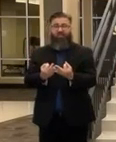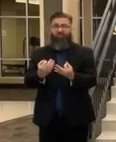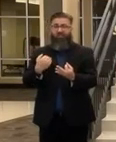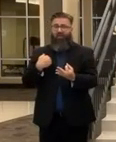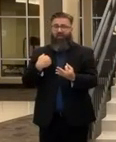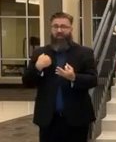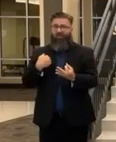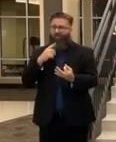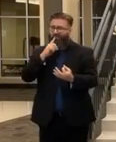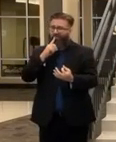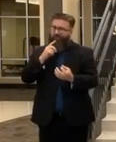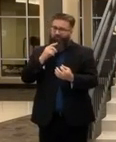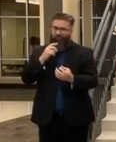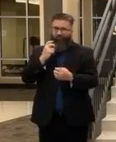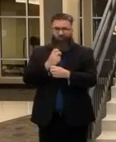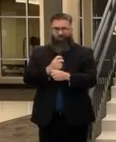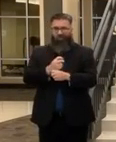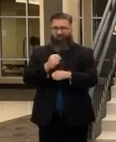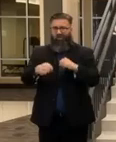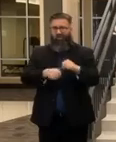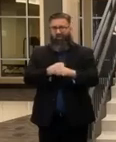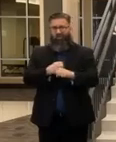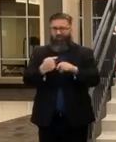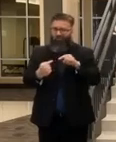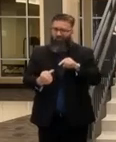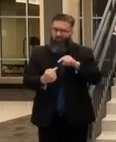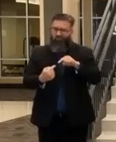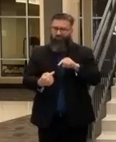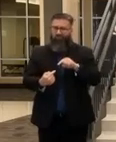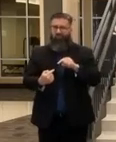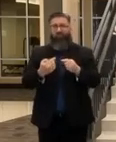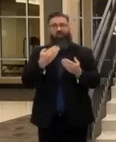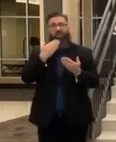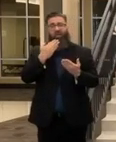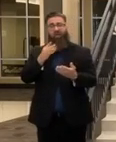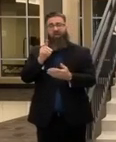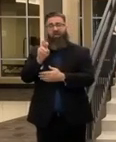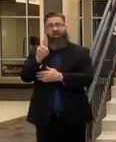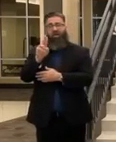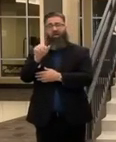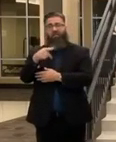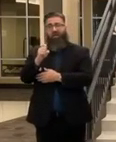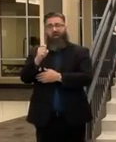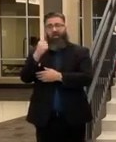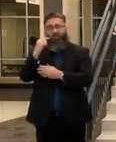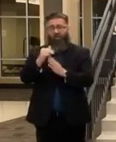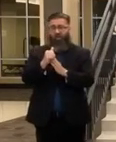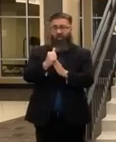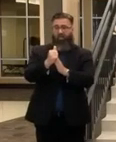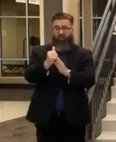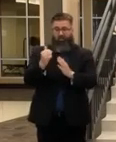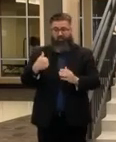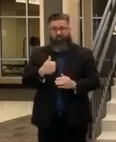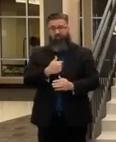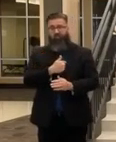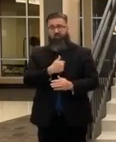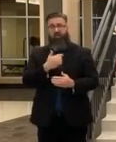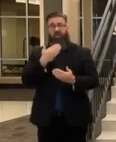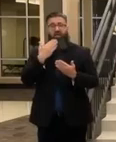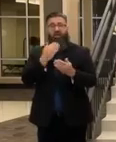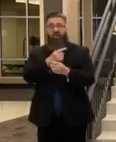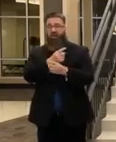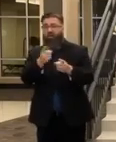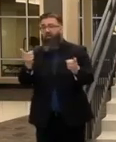year. Thank you, Dr. Page, for your leadership. Thank you to everyone in the Department of